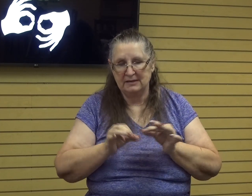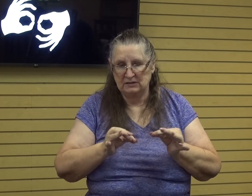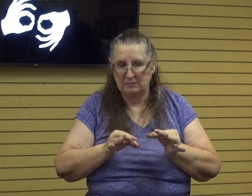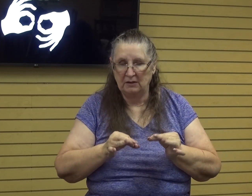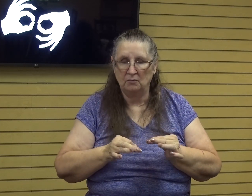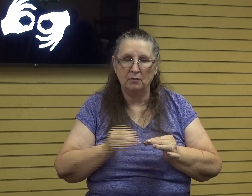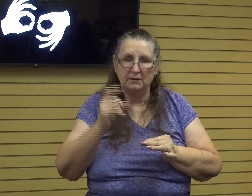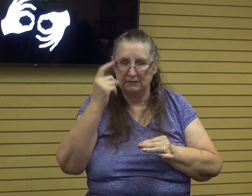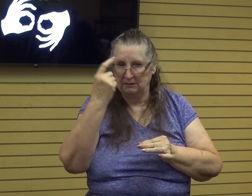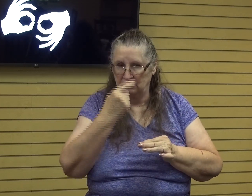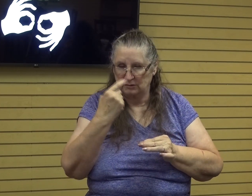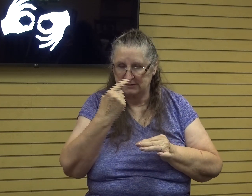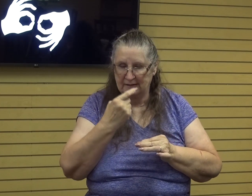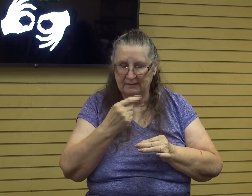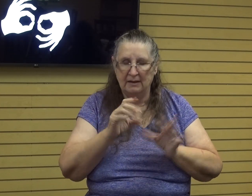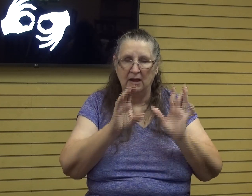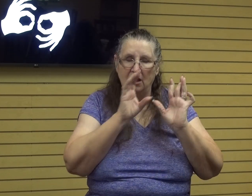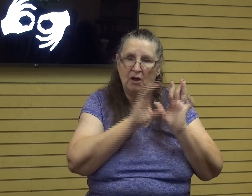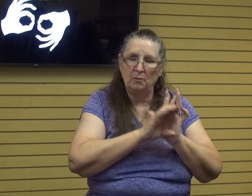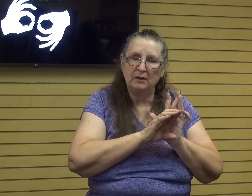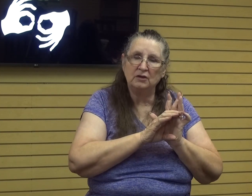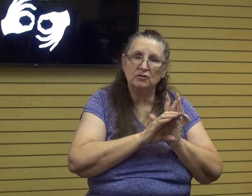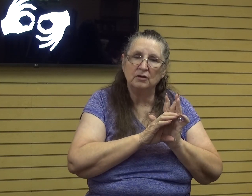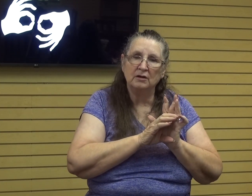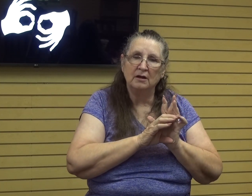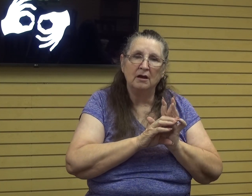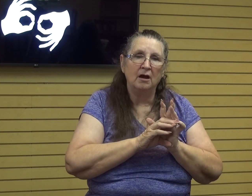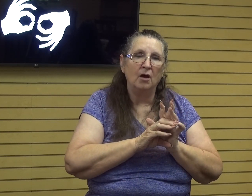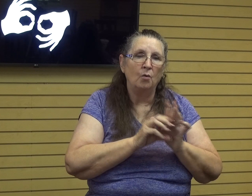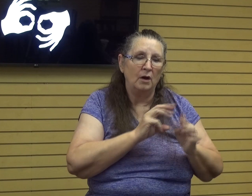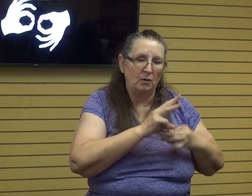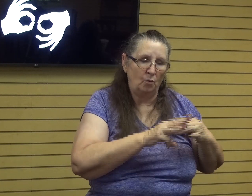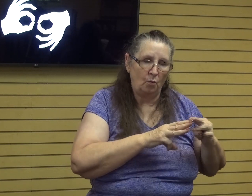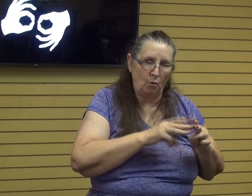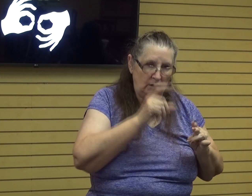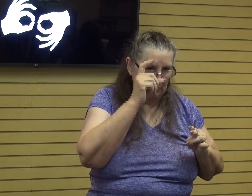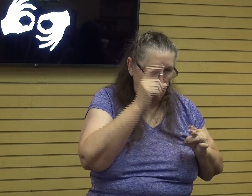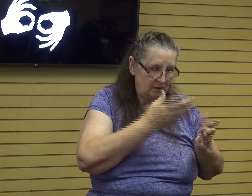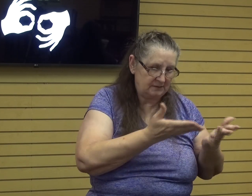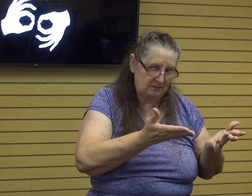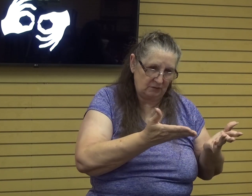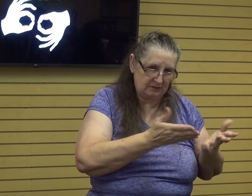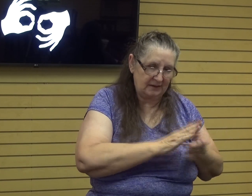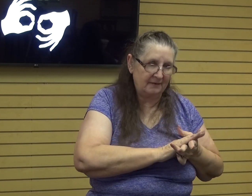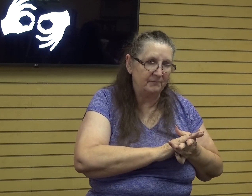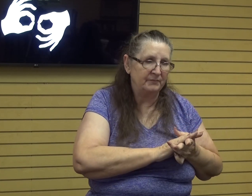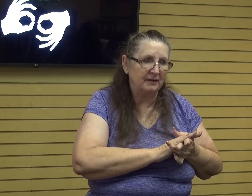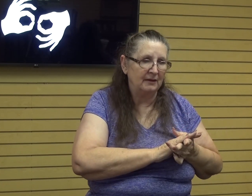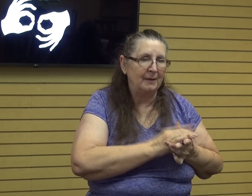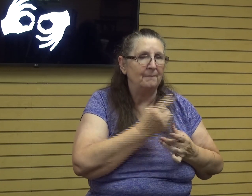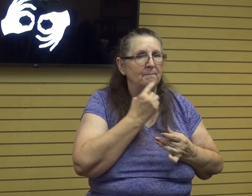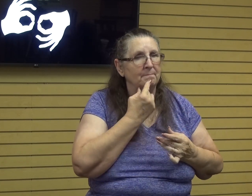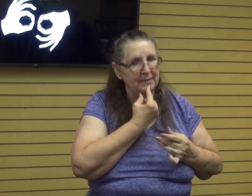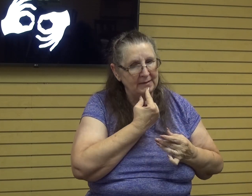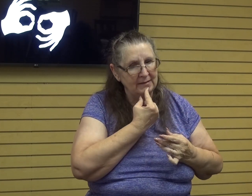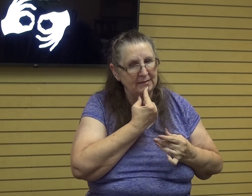gives you a picture of first what worldly wisdom looks like. You know, bitterness, selfishness,